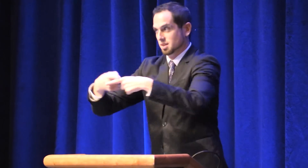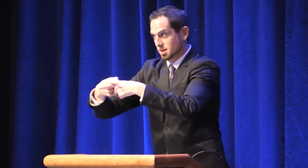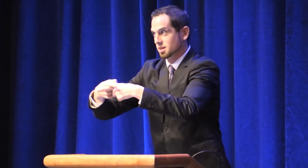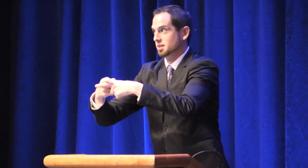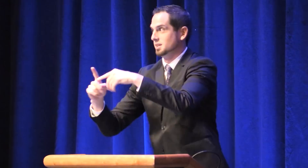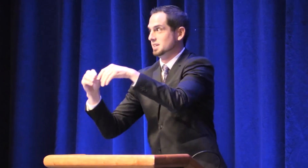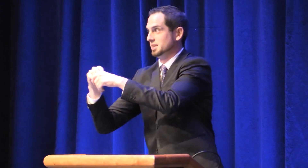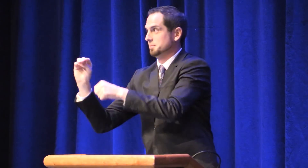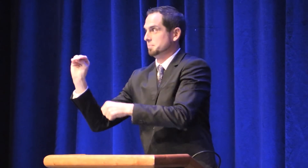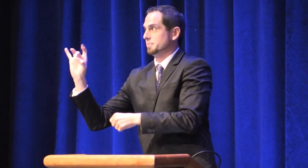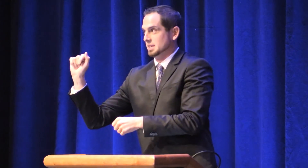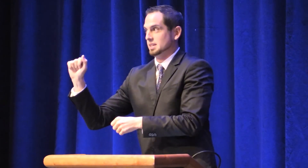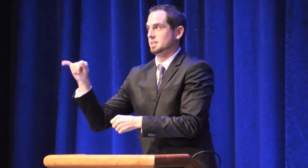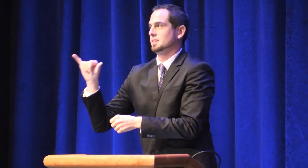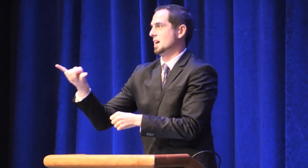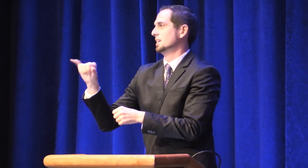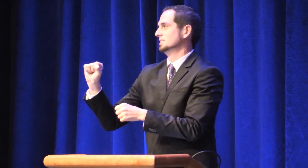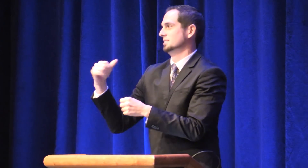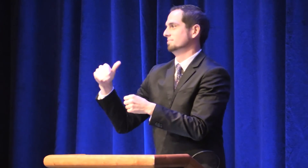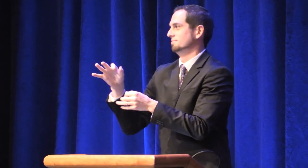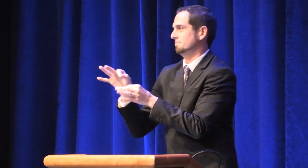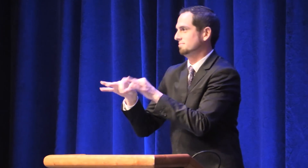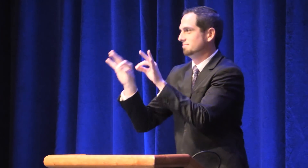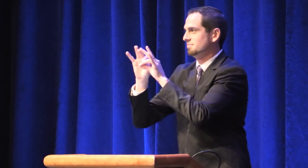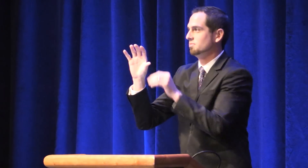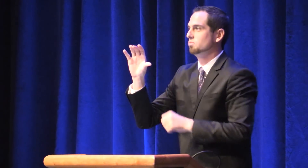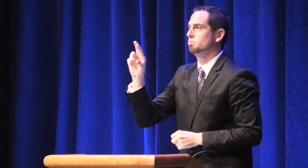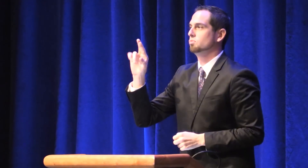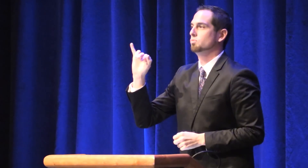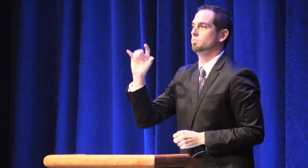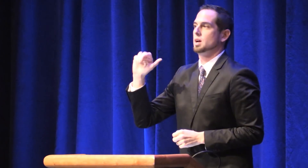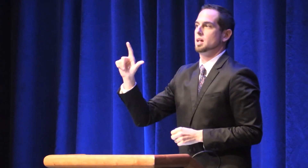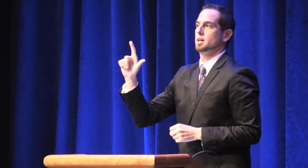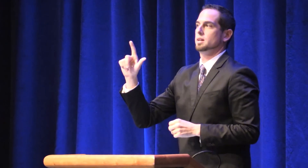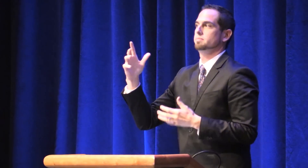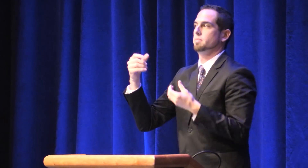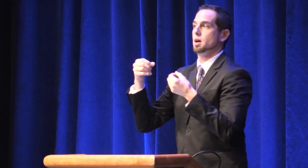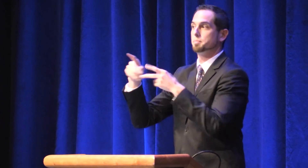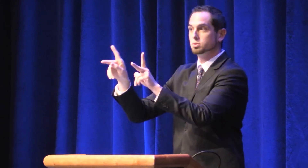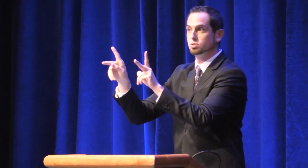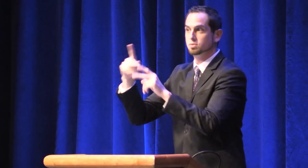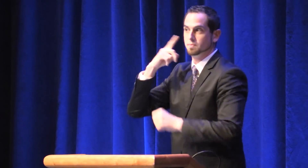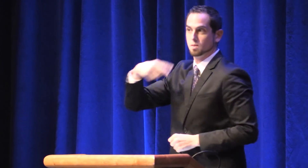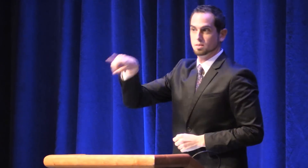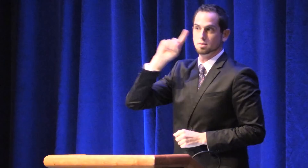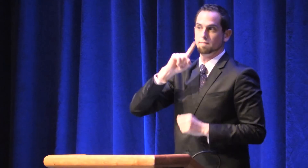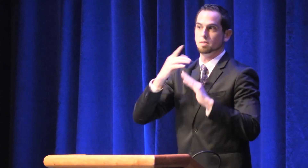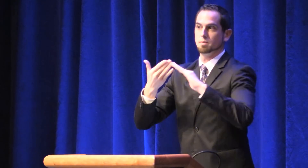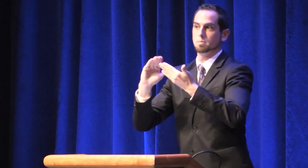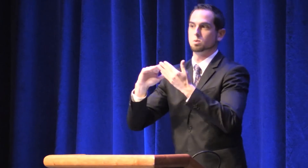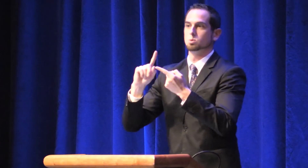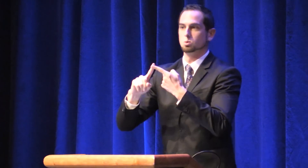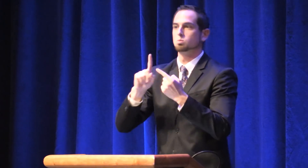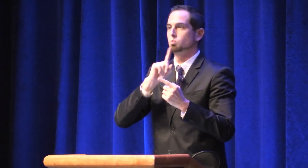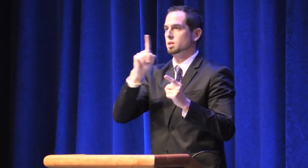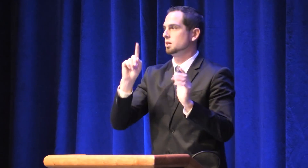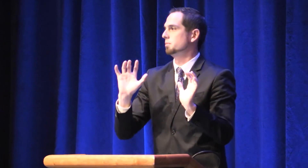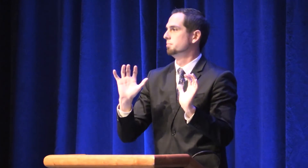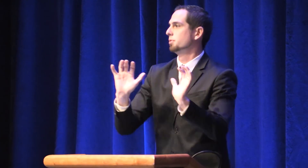paths. Quite often, we think that we're moving in a vacuum, whereas the media might present an